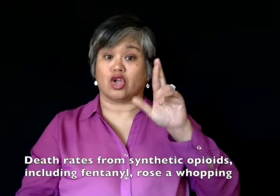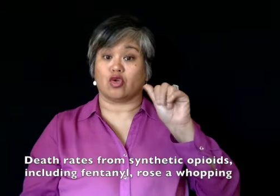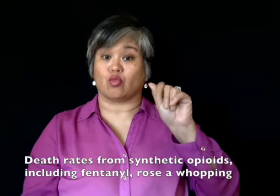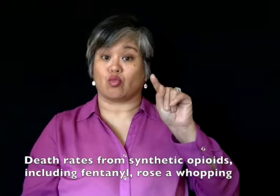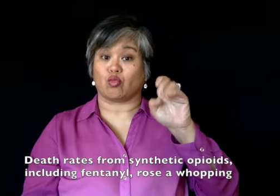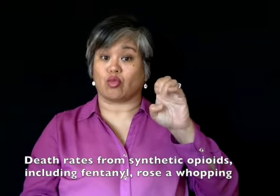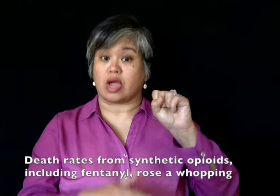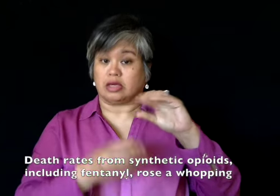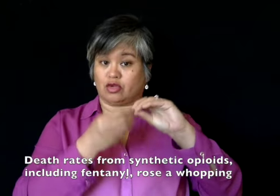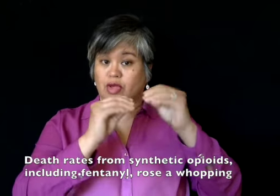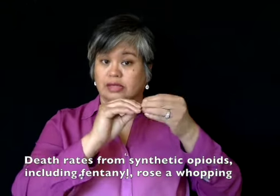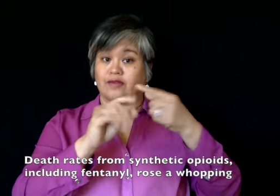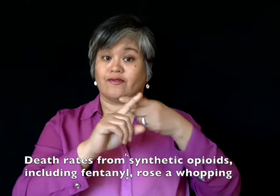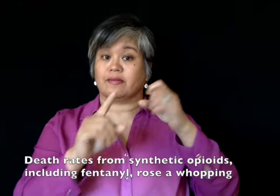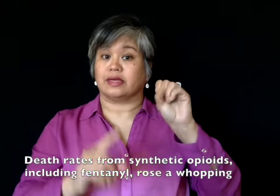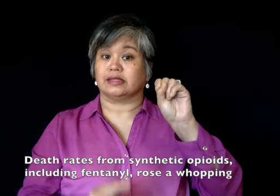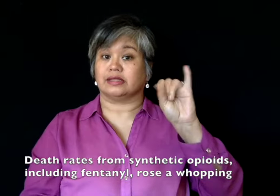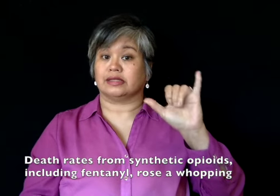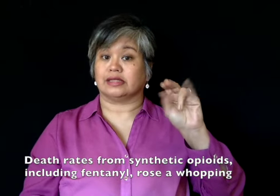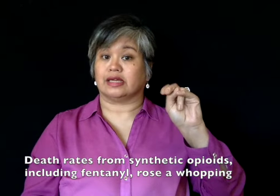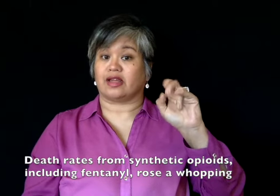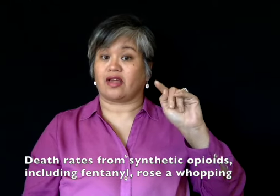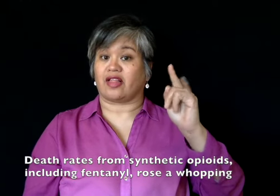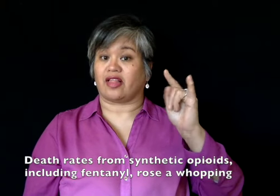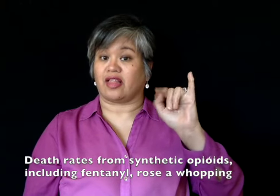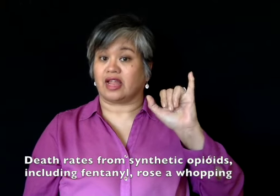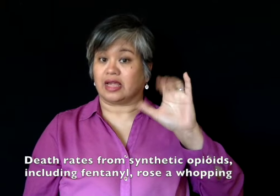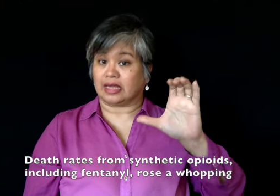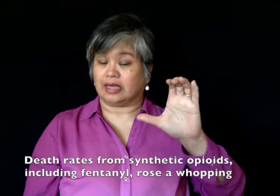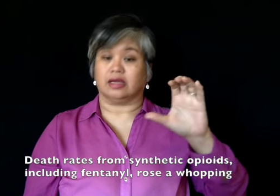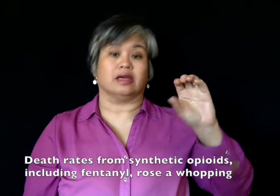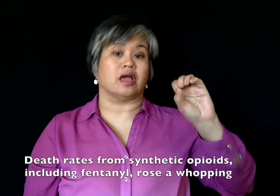Death rates from the synthetic opiates, including fentanyl,